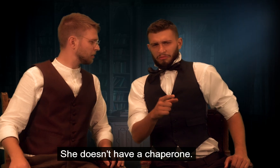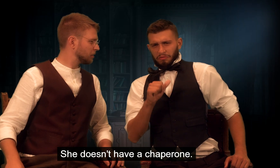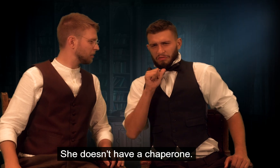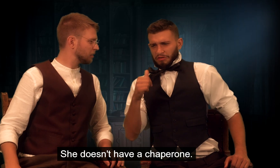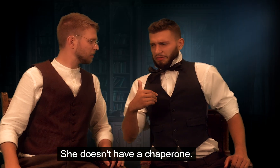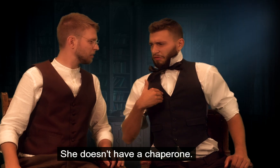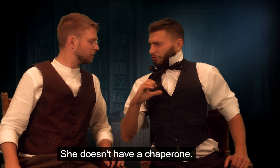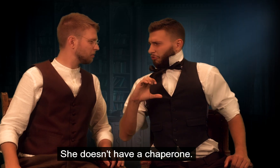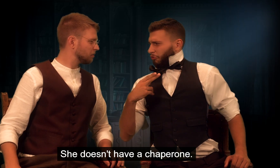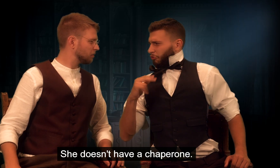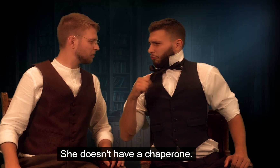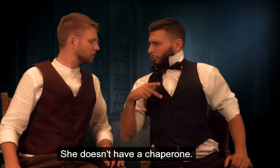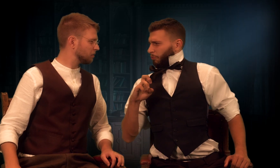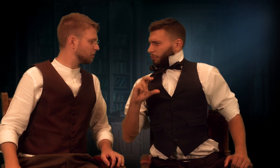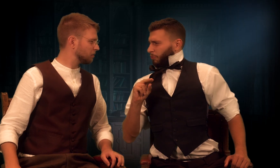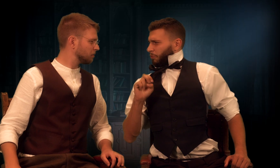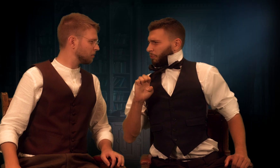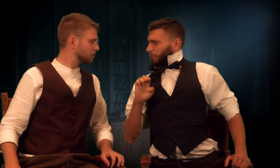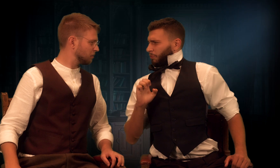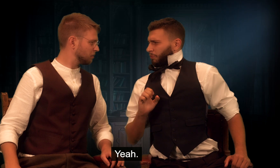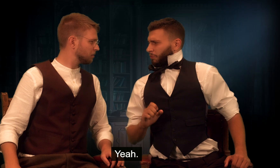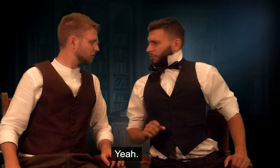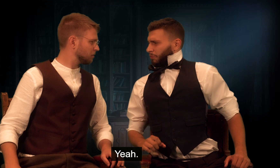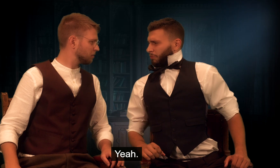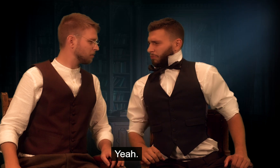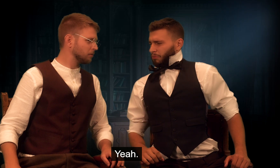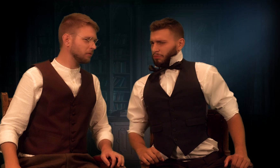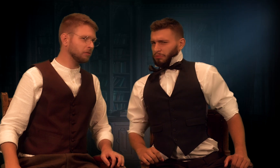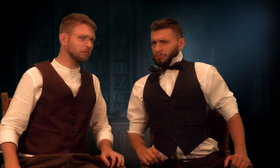She doesn't have a chaperone. Yeah.